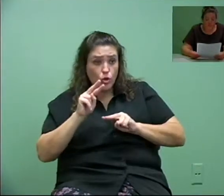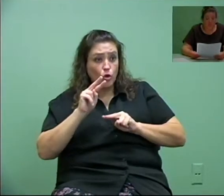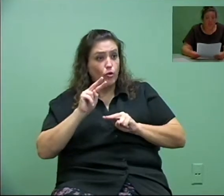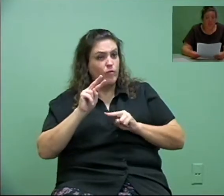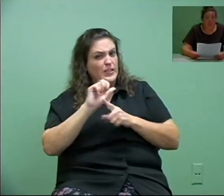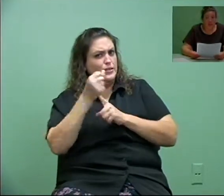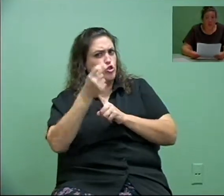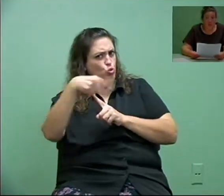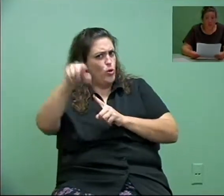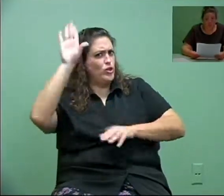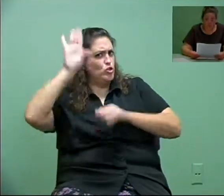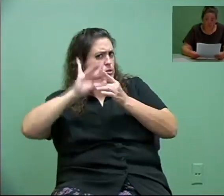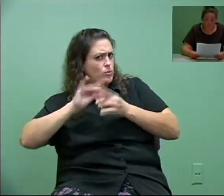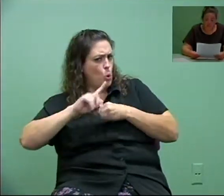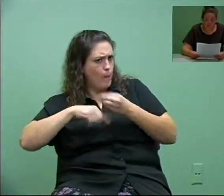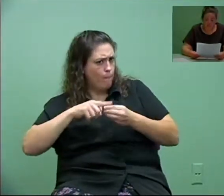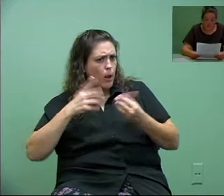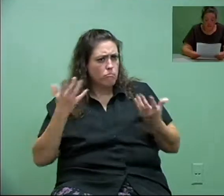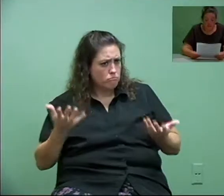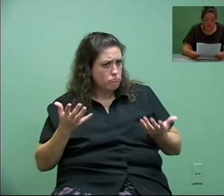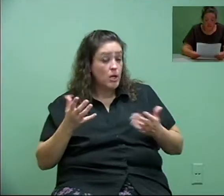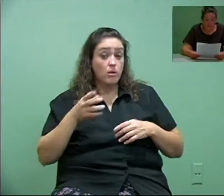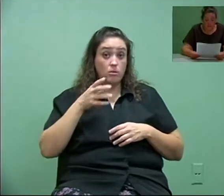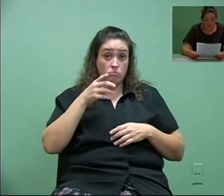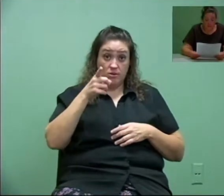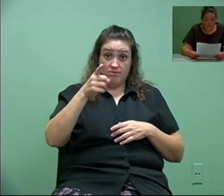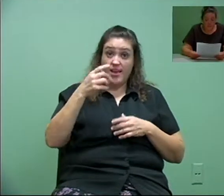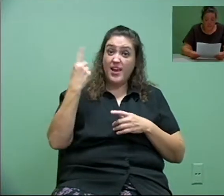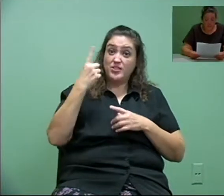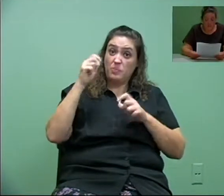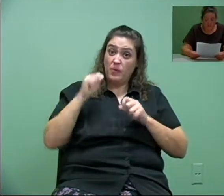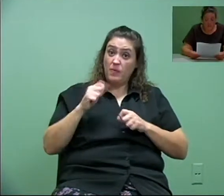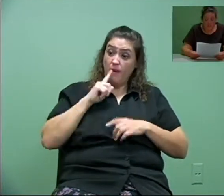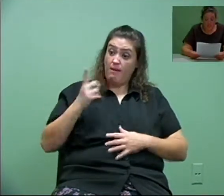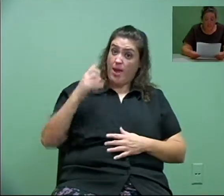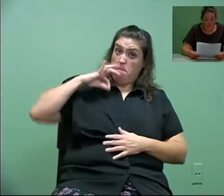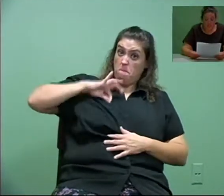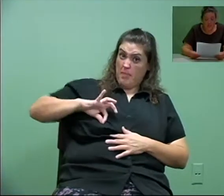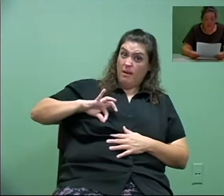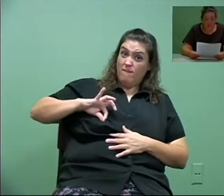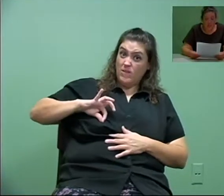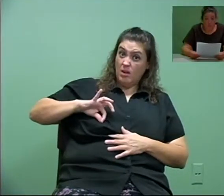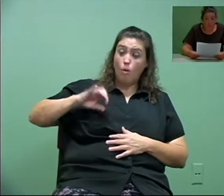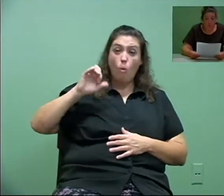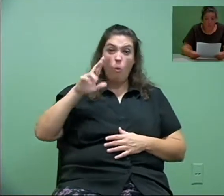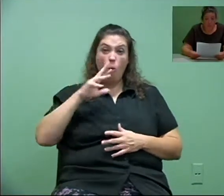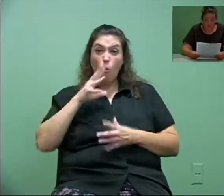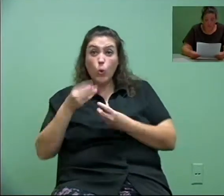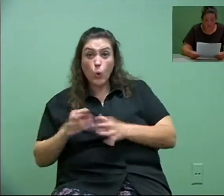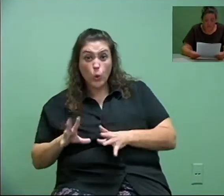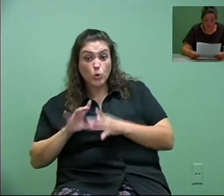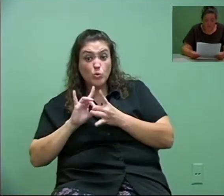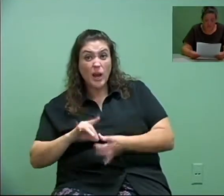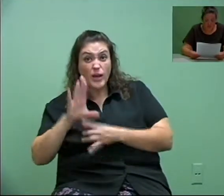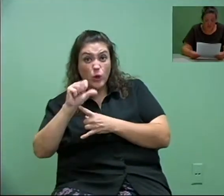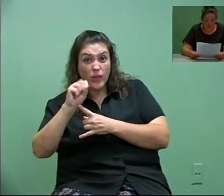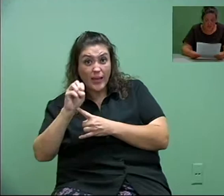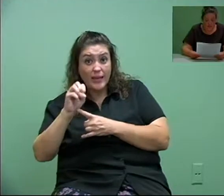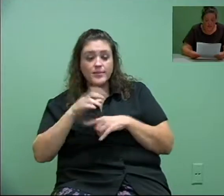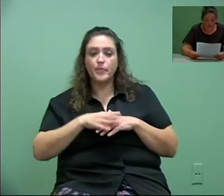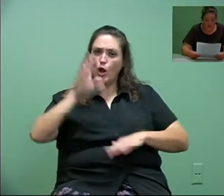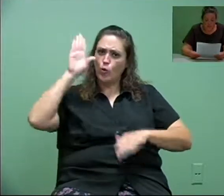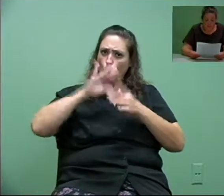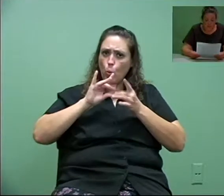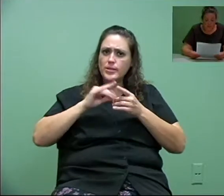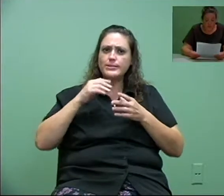have something to gain or lose from this case? Does the witness have any connection to the people involved in this